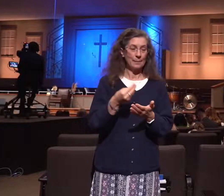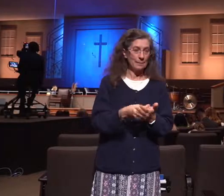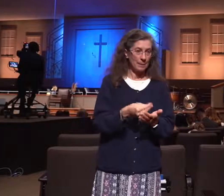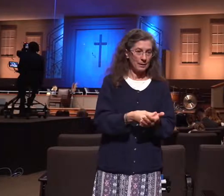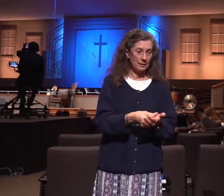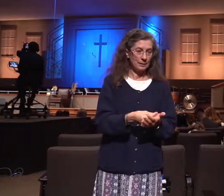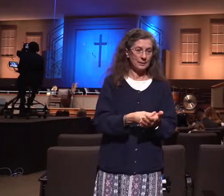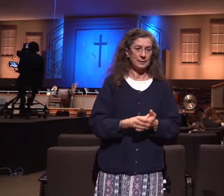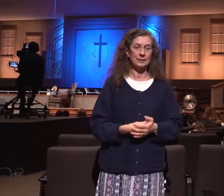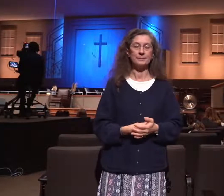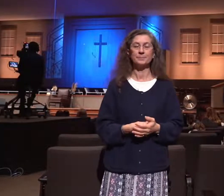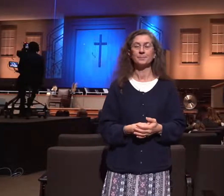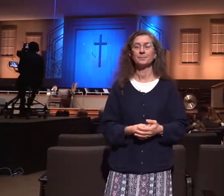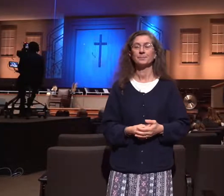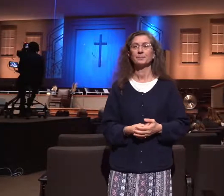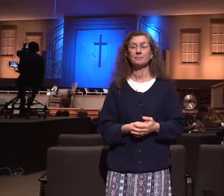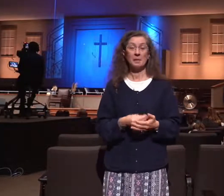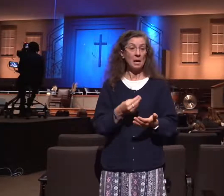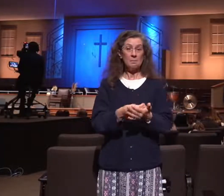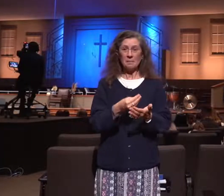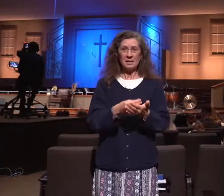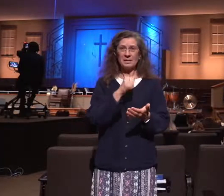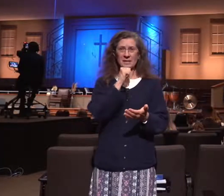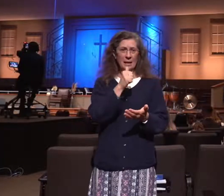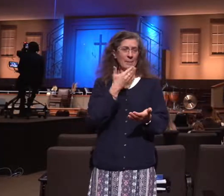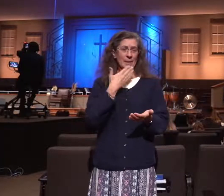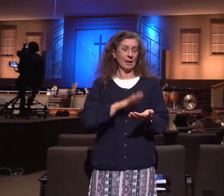Now, by the way, money is not a bad thing.